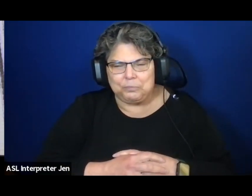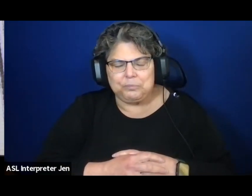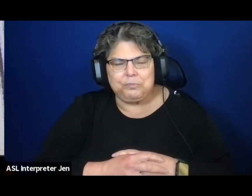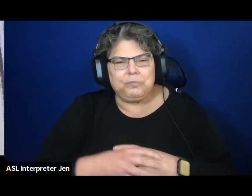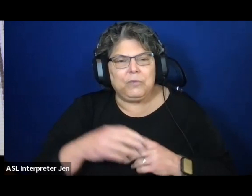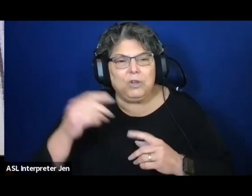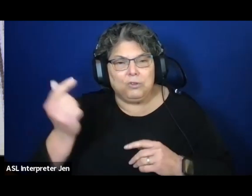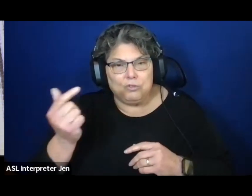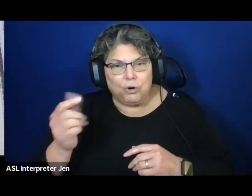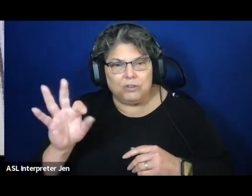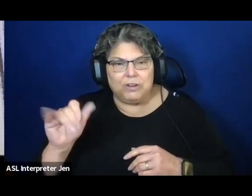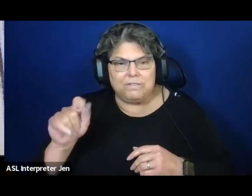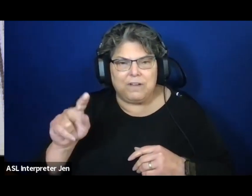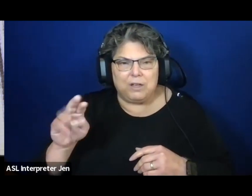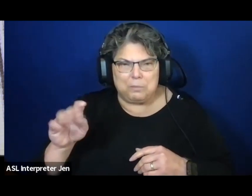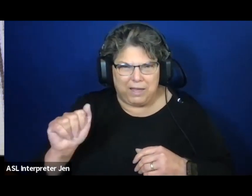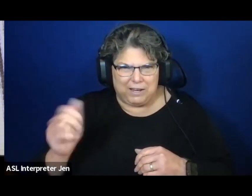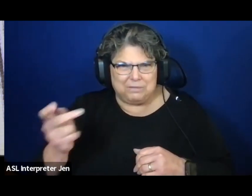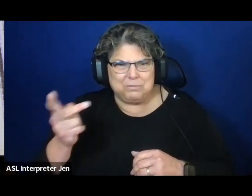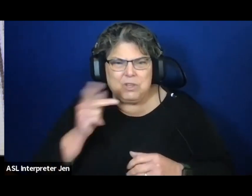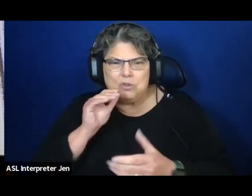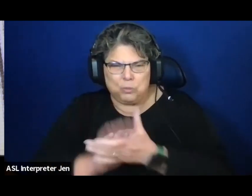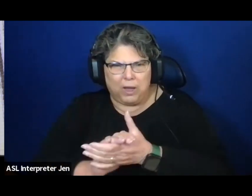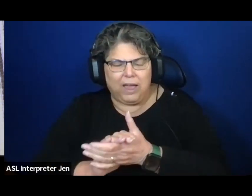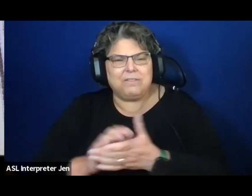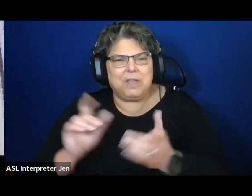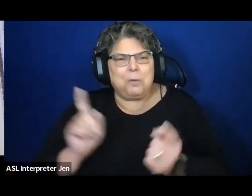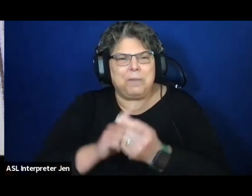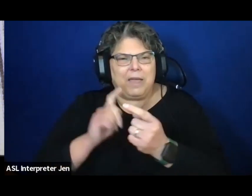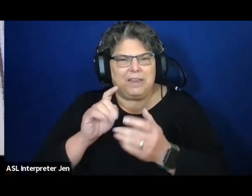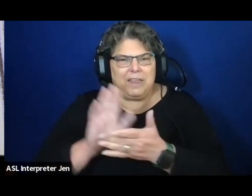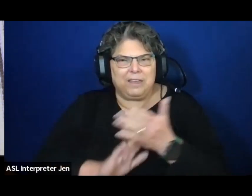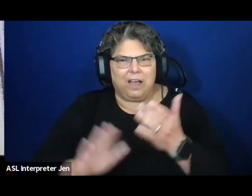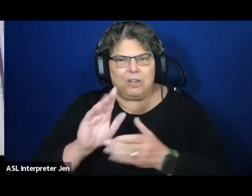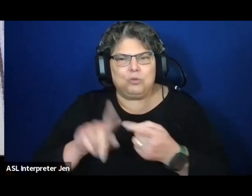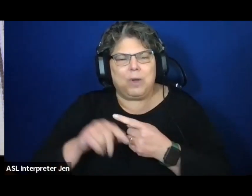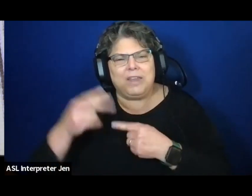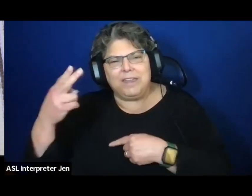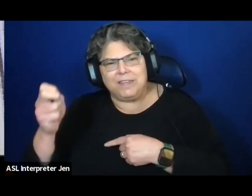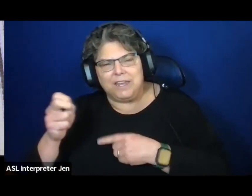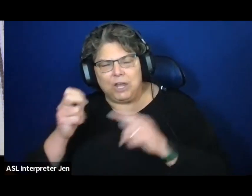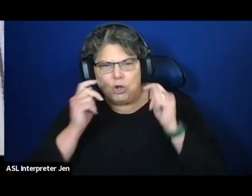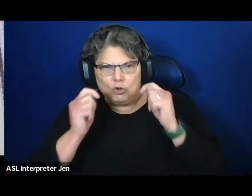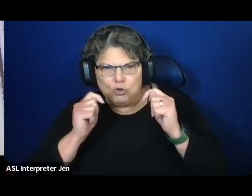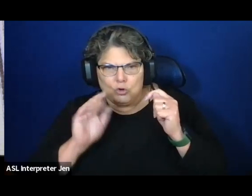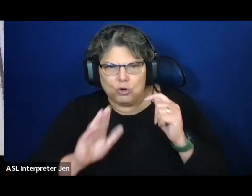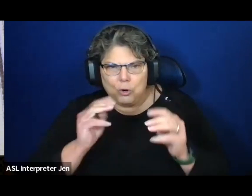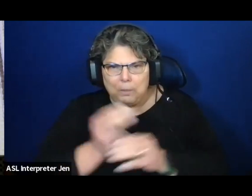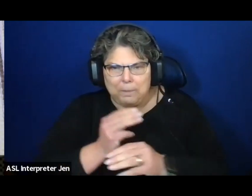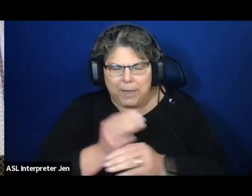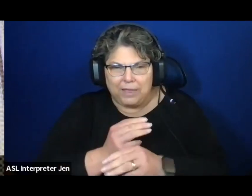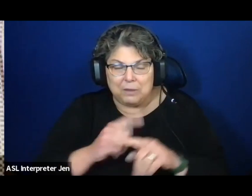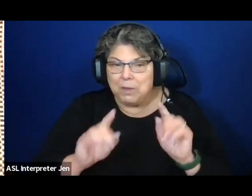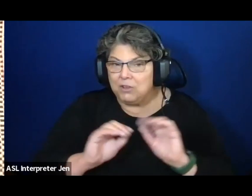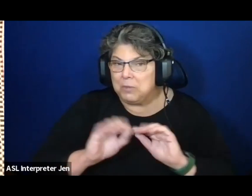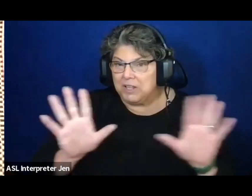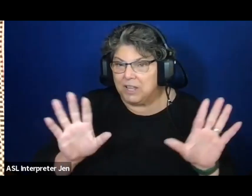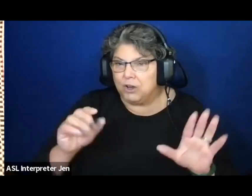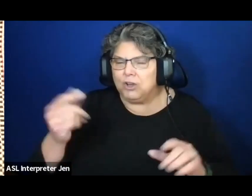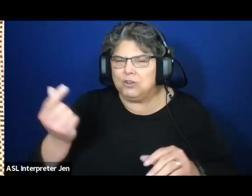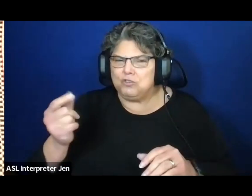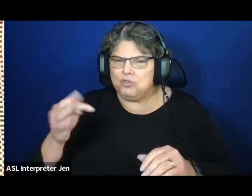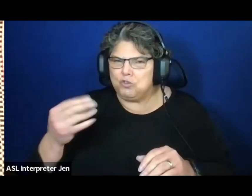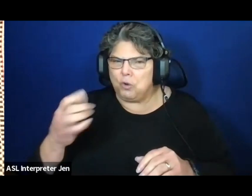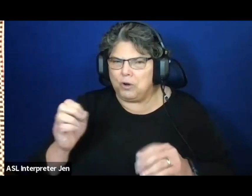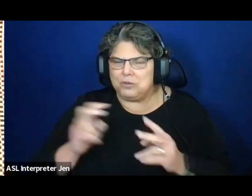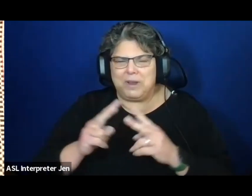George and Fatmata met in college when he was her math tutor, although to be clear, George made it known to me in no uncertain terms